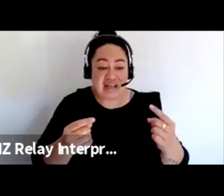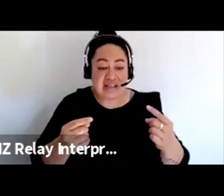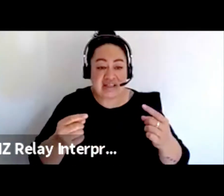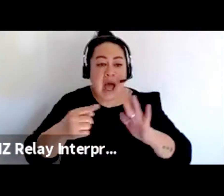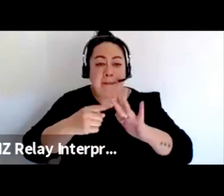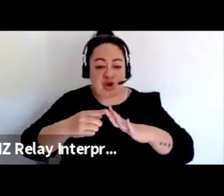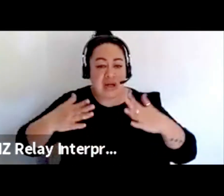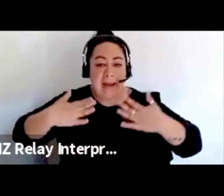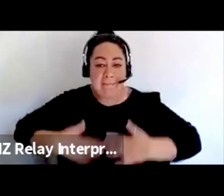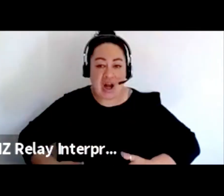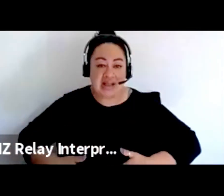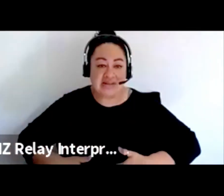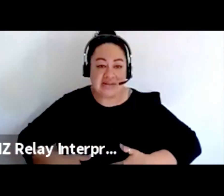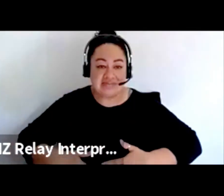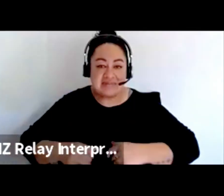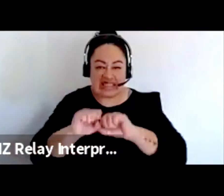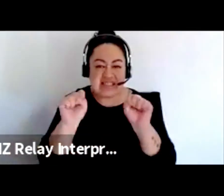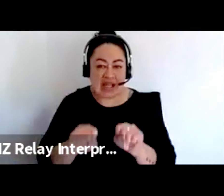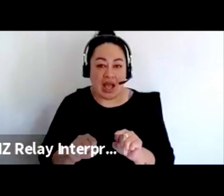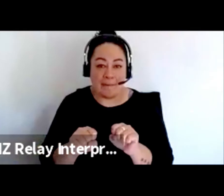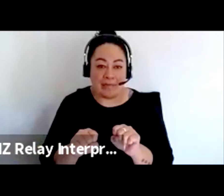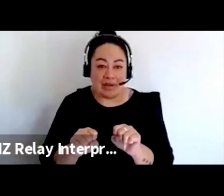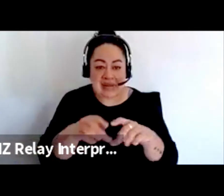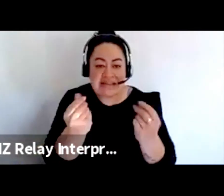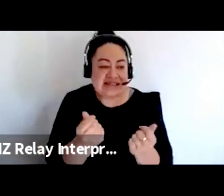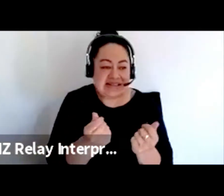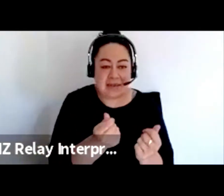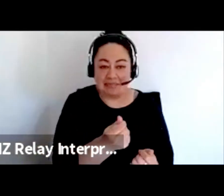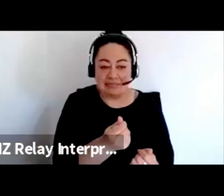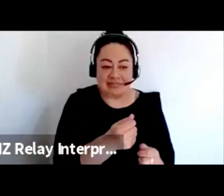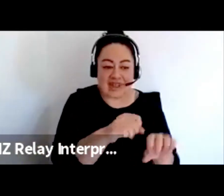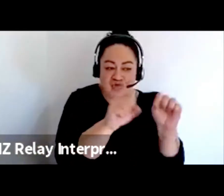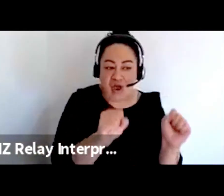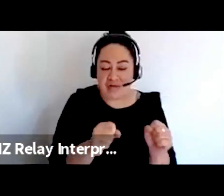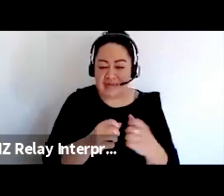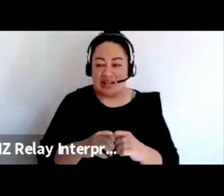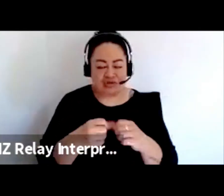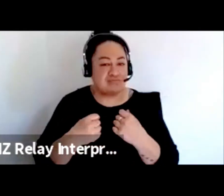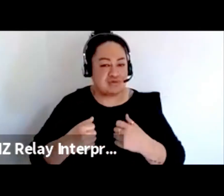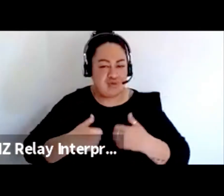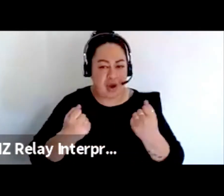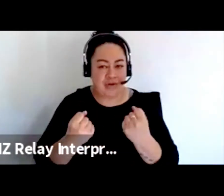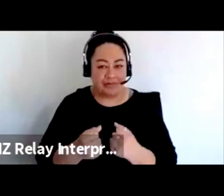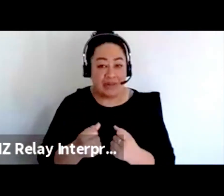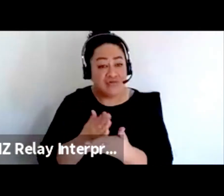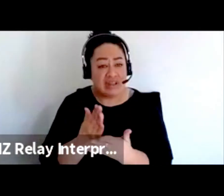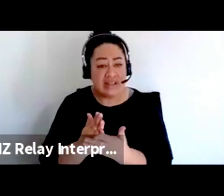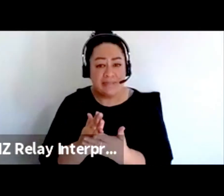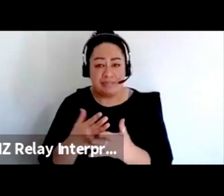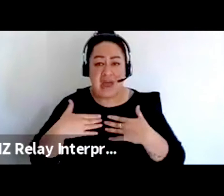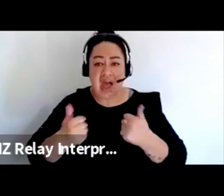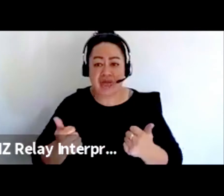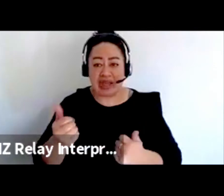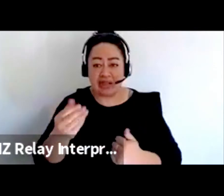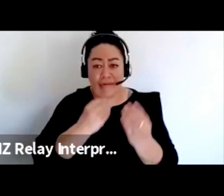how strong their immune system is. And definitely a healthy diet, is an important part of having